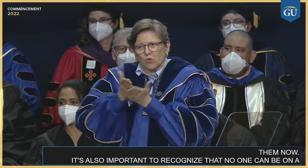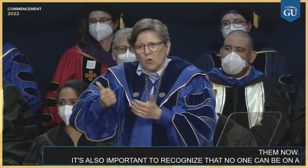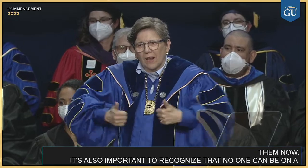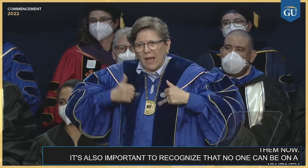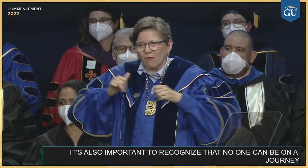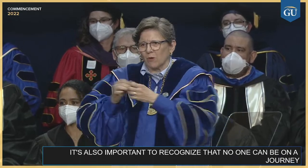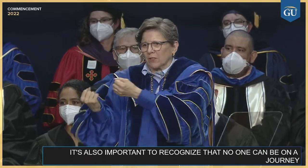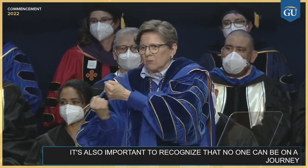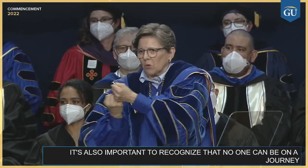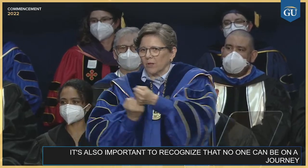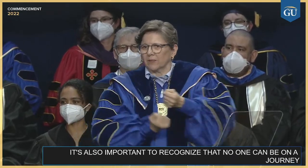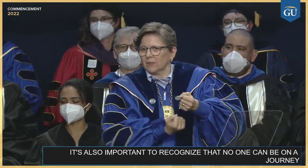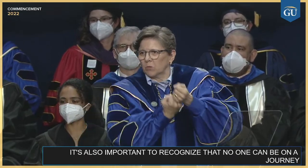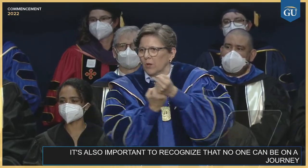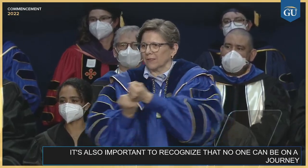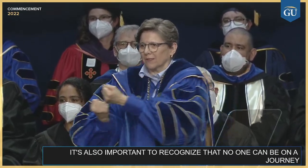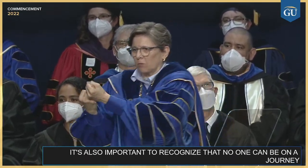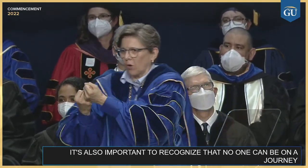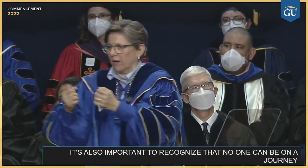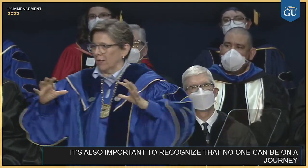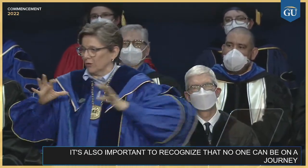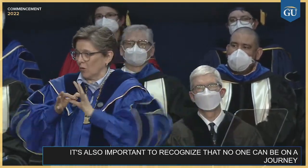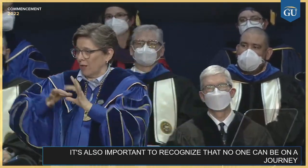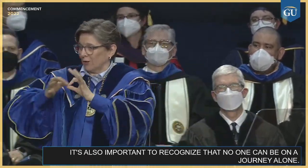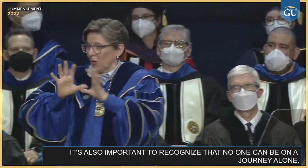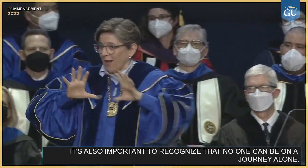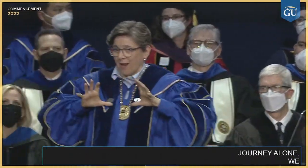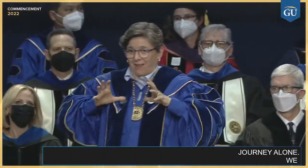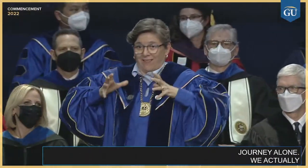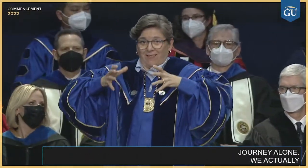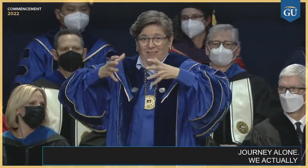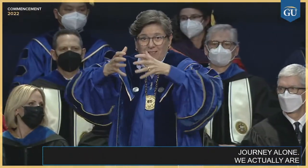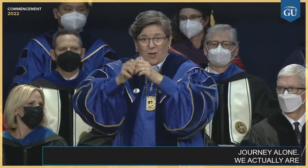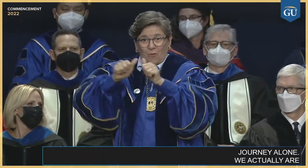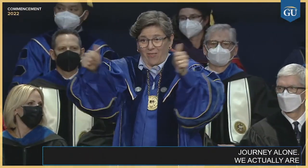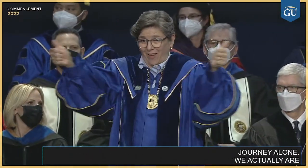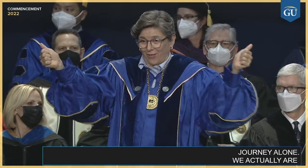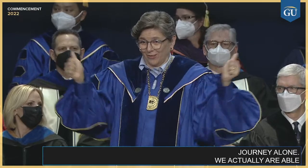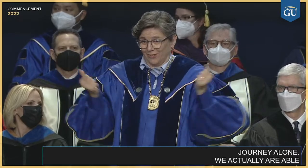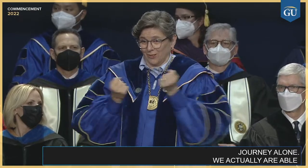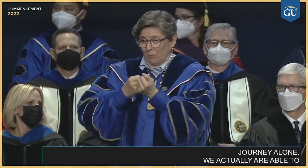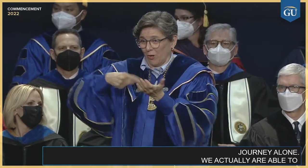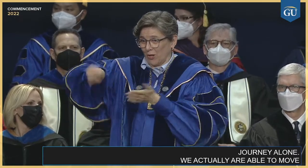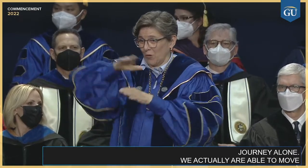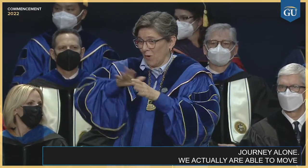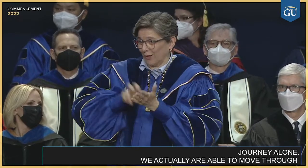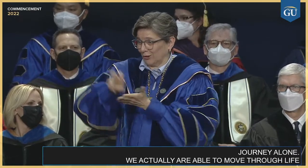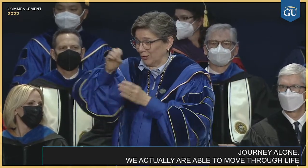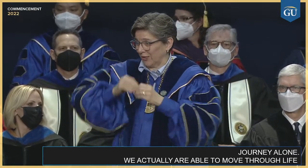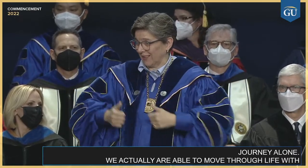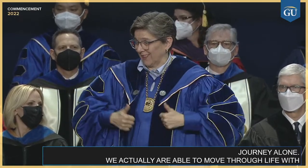We actually are able to move through life with the support and the collaboration that we get from people around